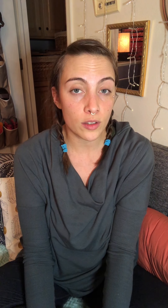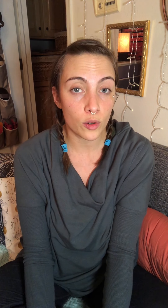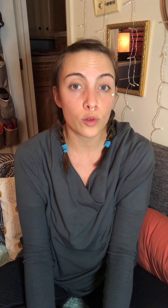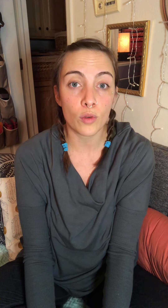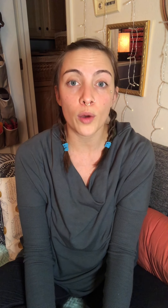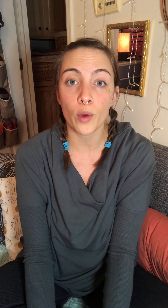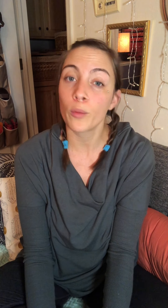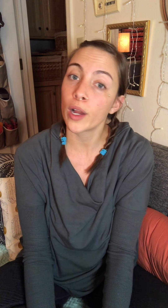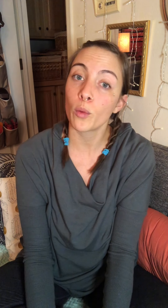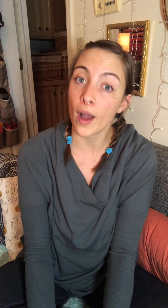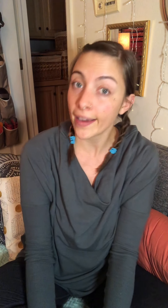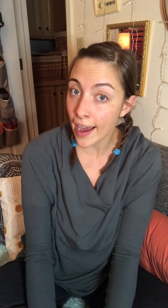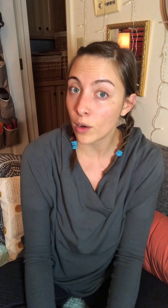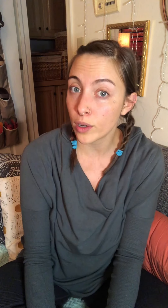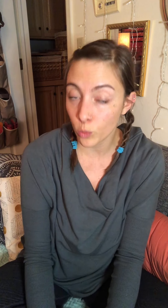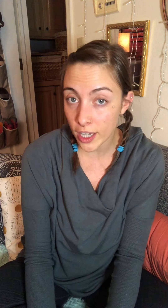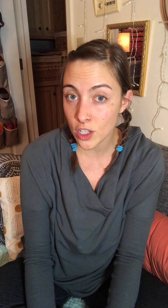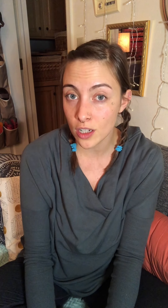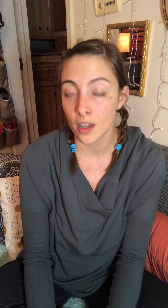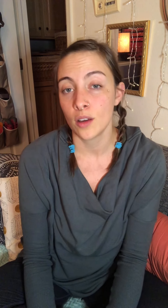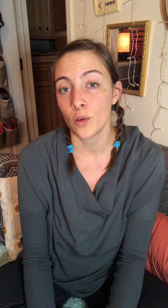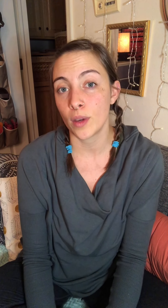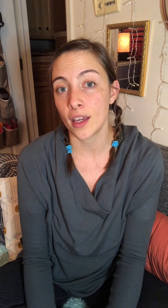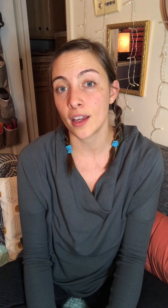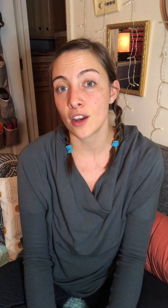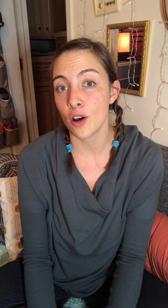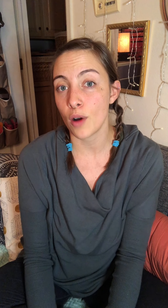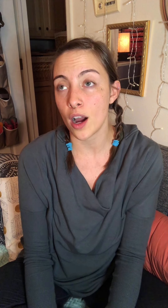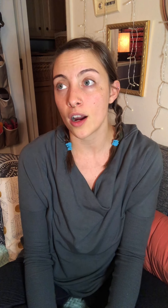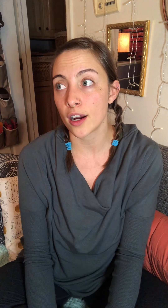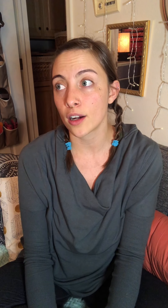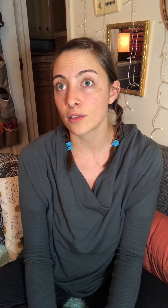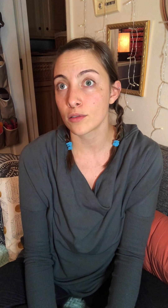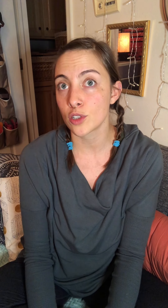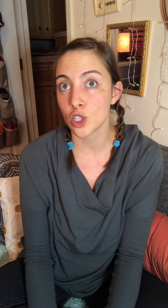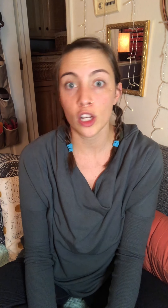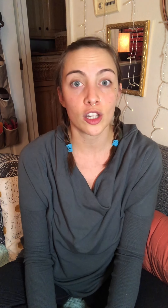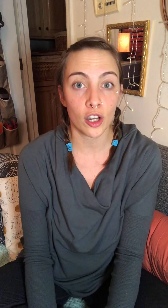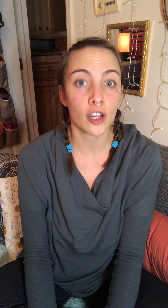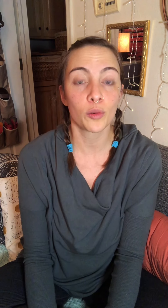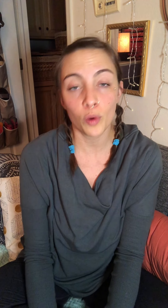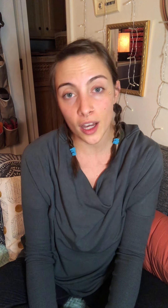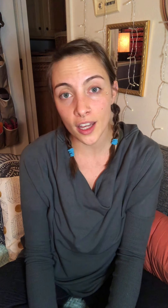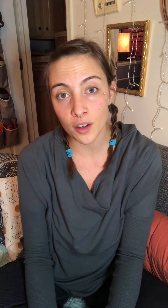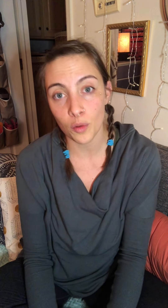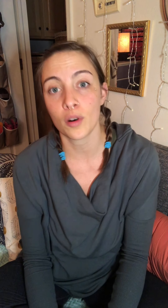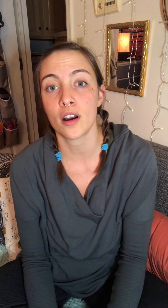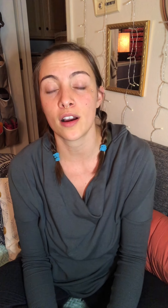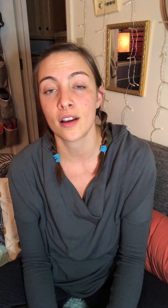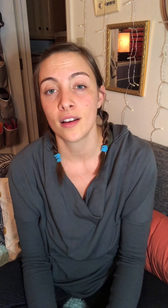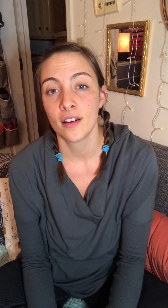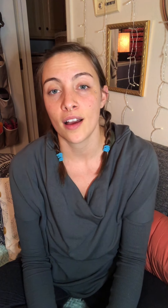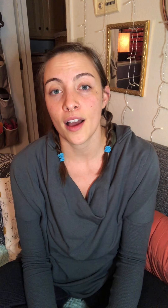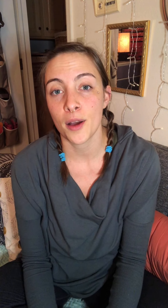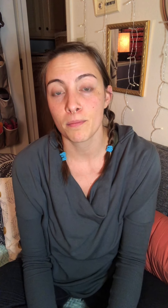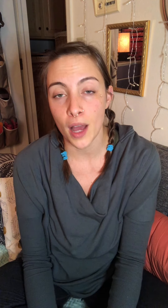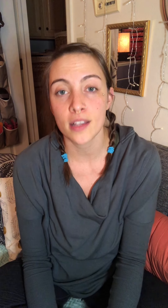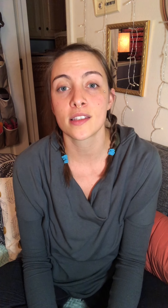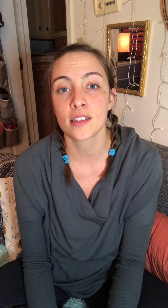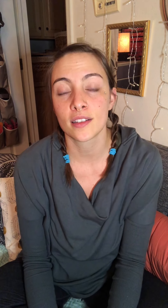who, what, when, where, why, how, and which. We know our should, could, would, or must,